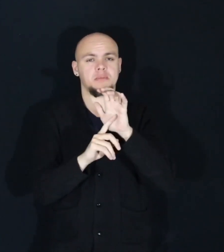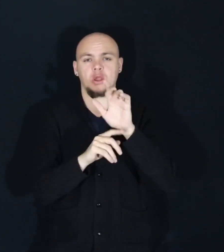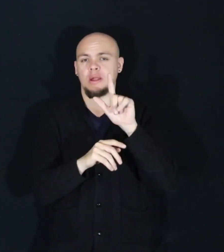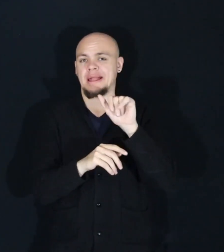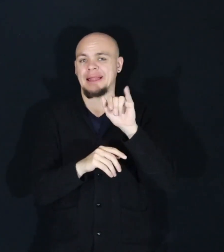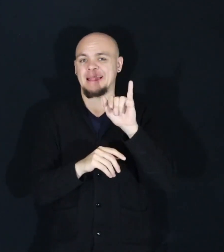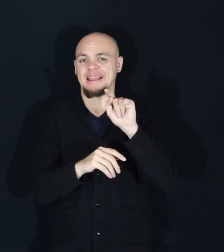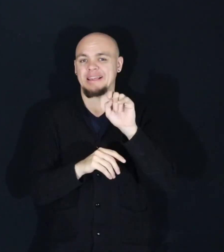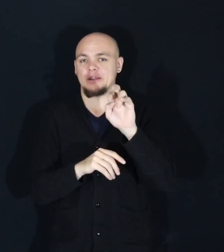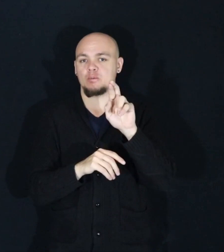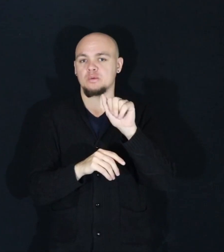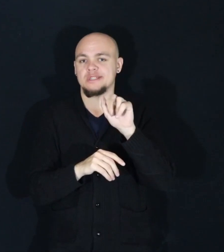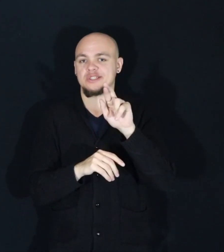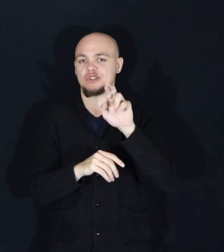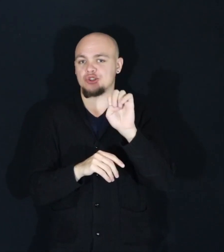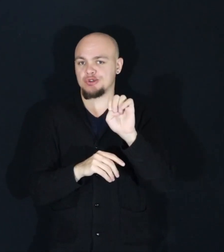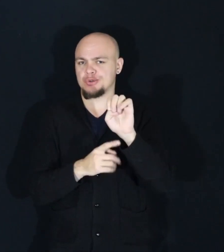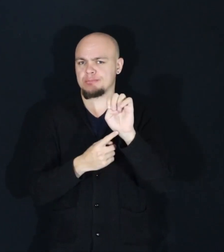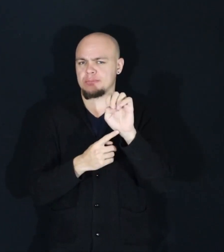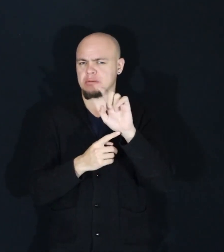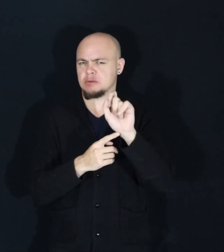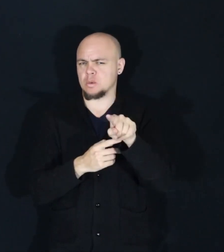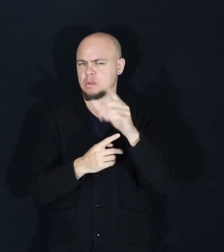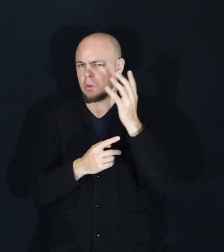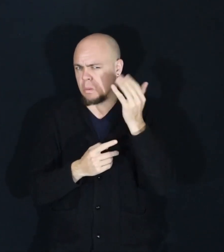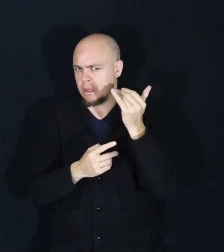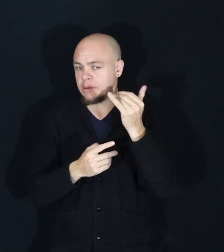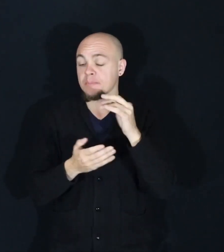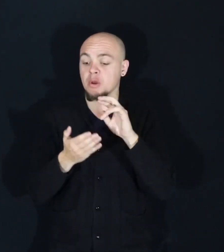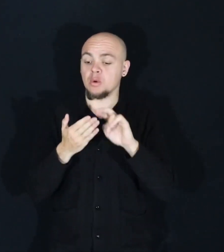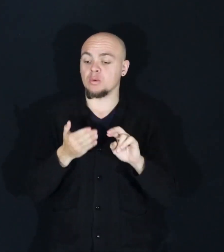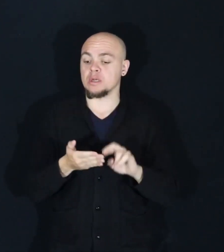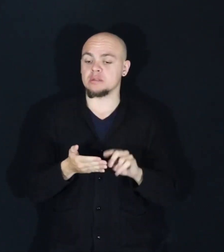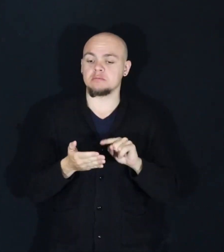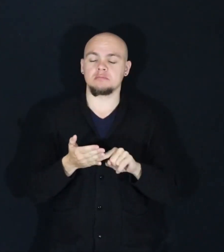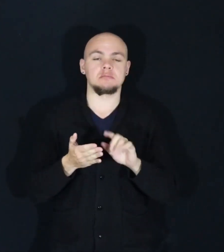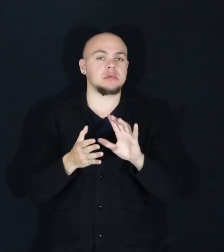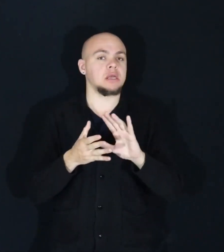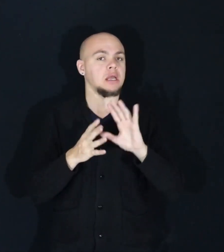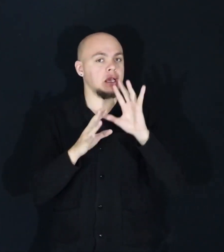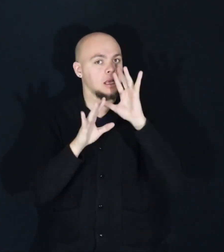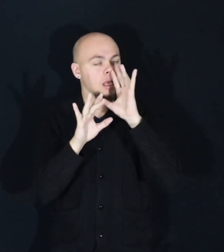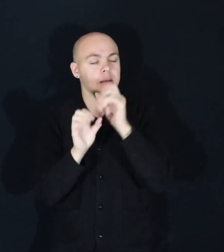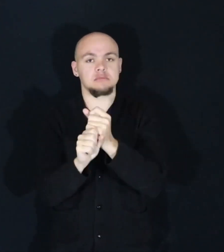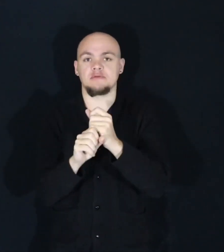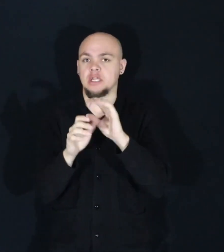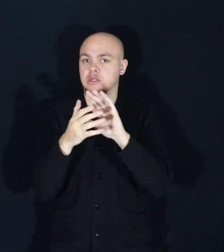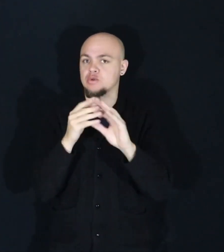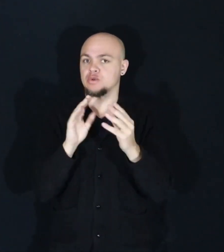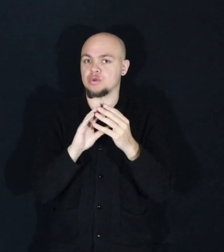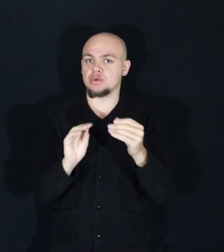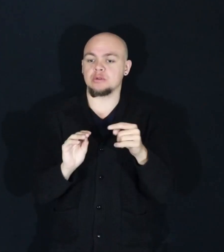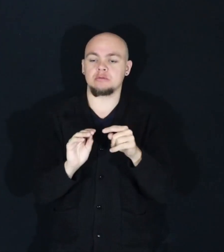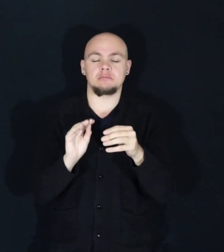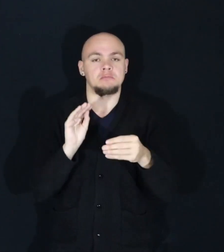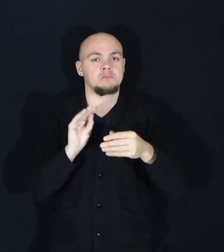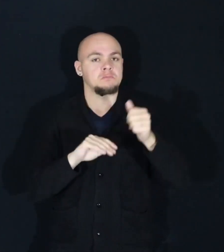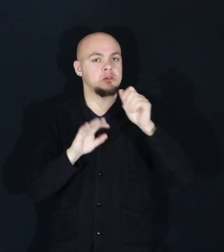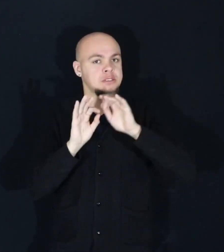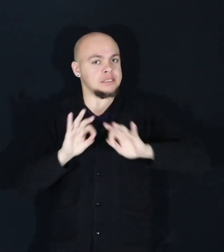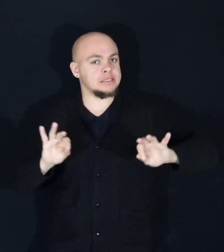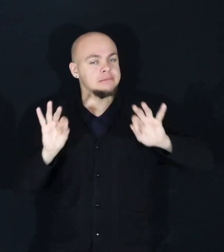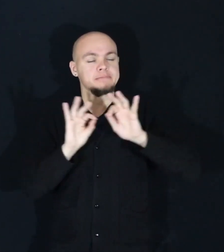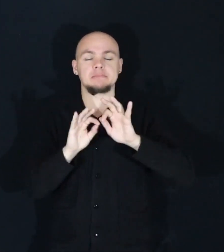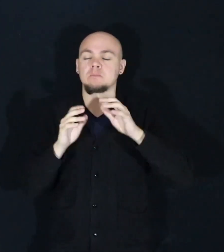but the question is why? Research indicates that captivating stories are the most successful at breaking down barriers